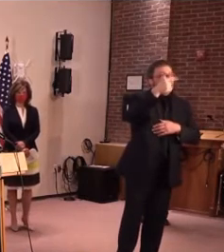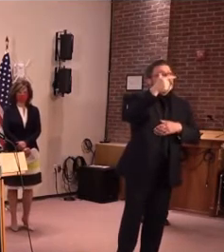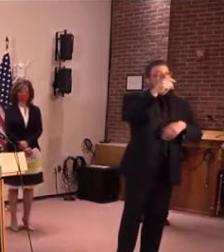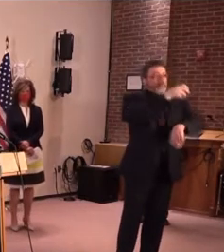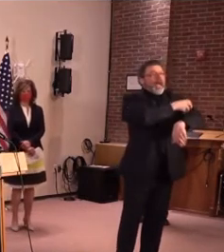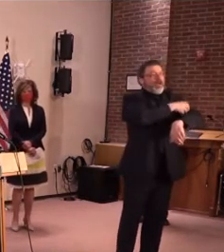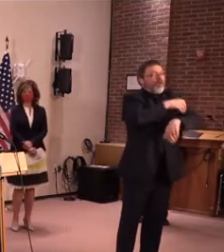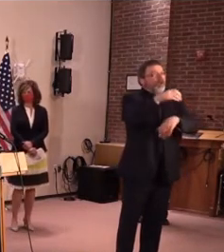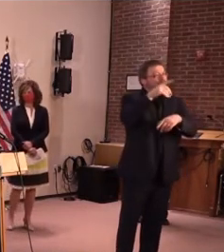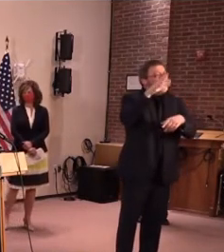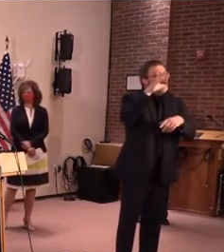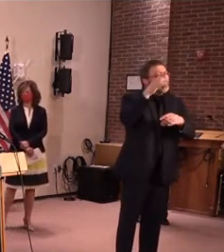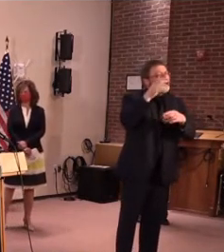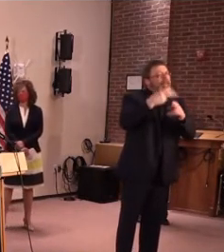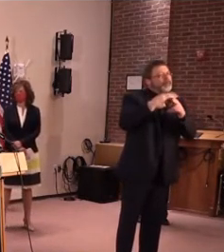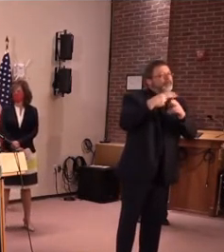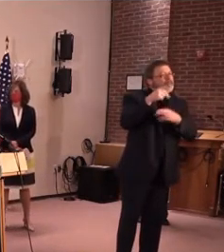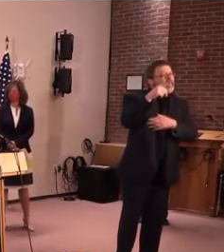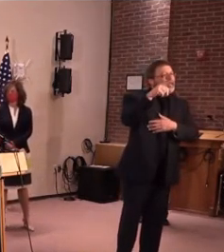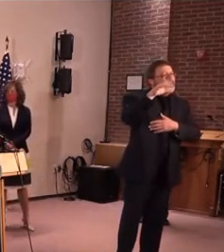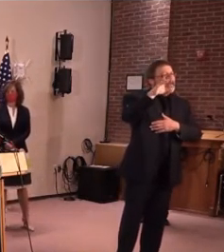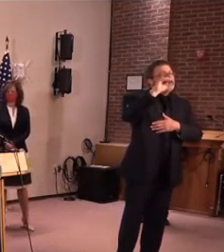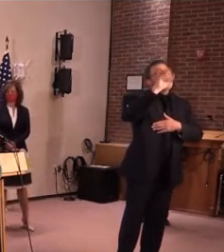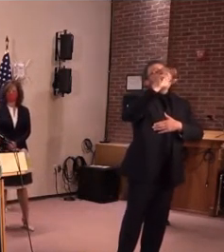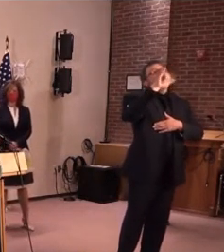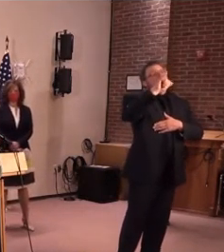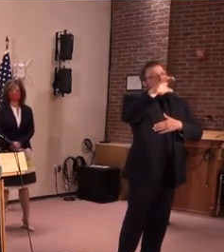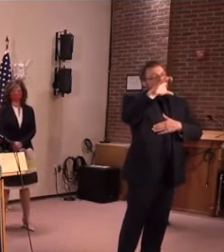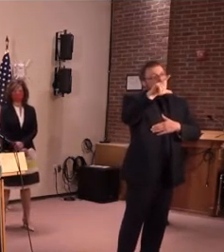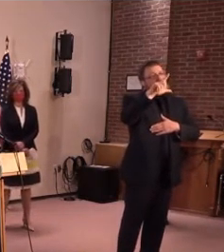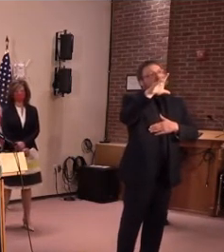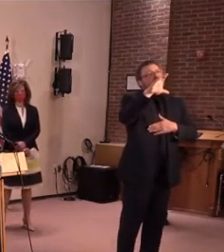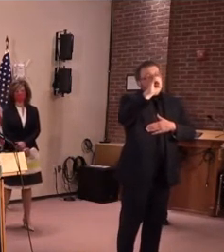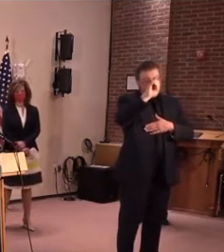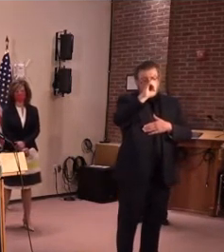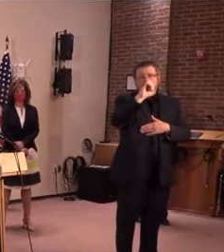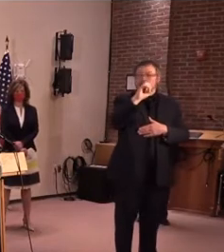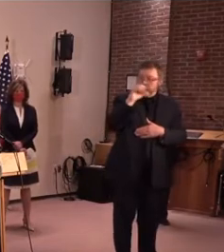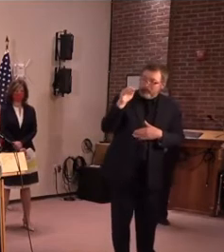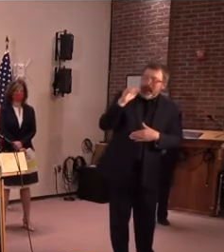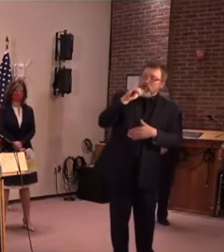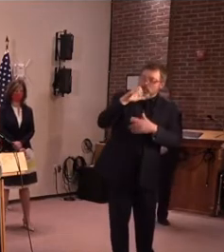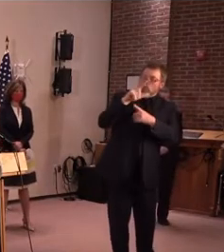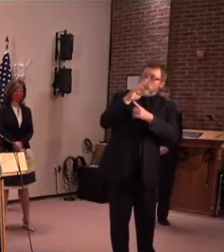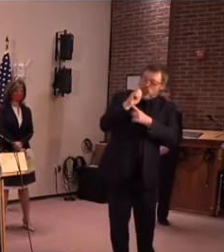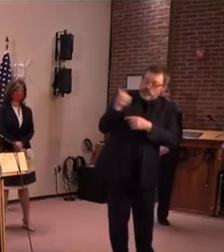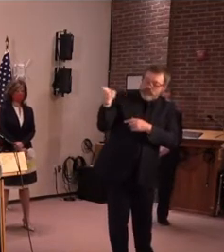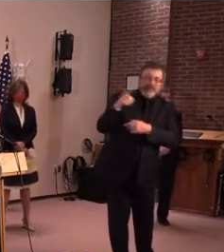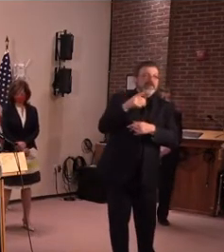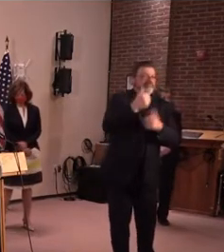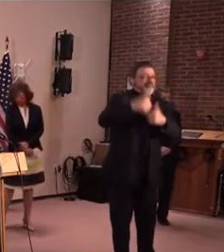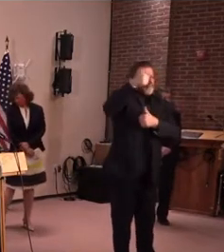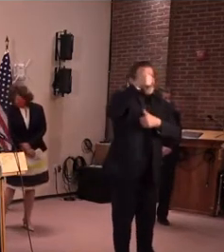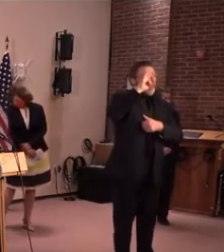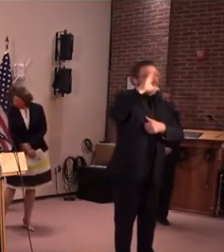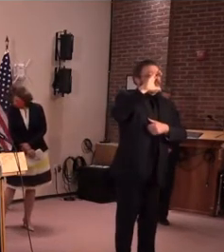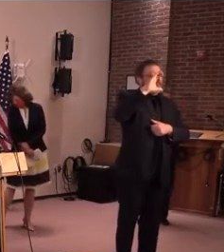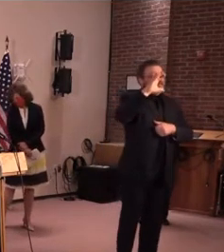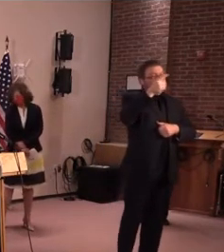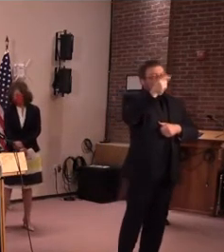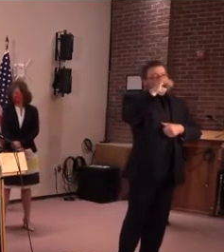of our teammates who are a part of the task force and the action teamwork we've